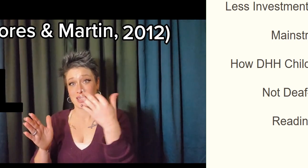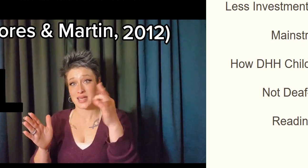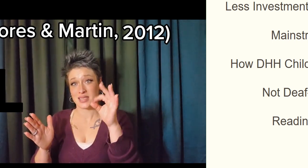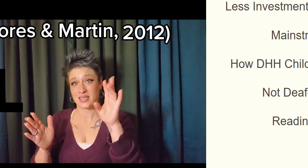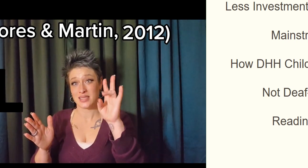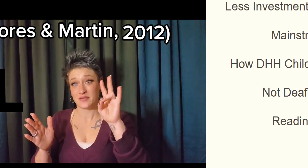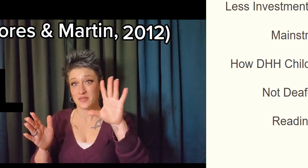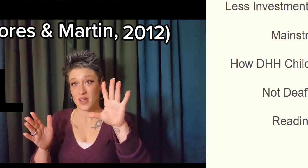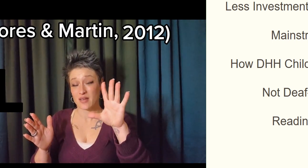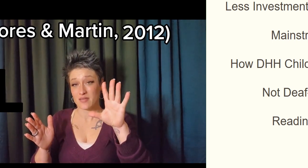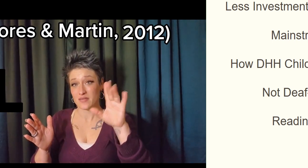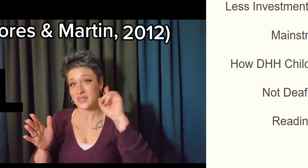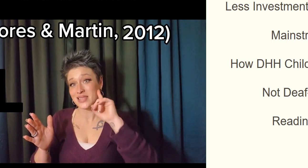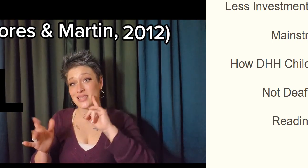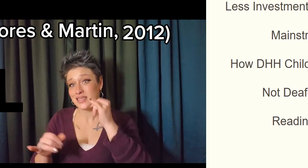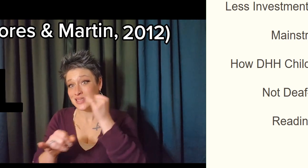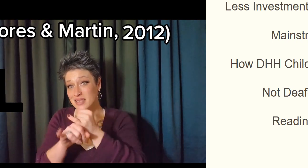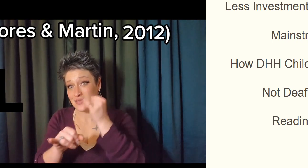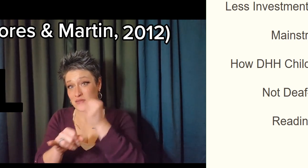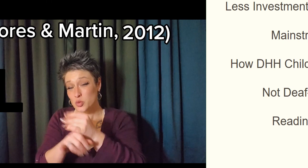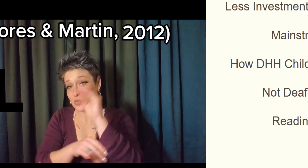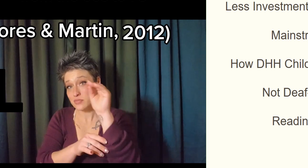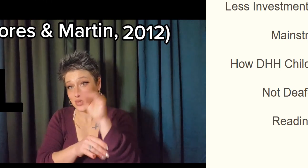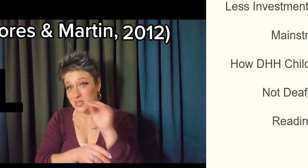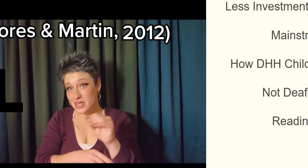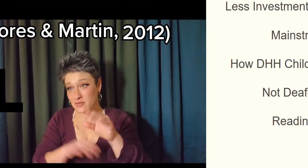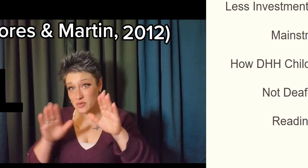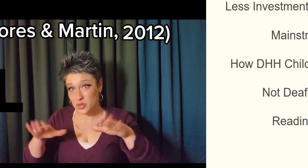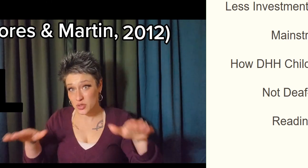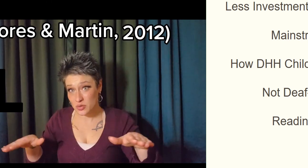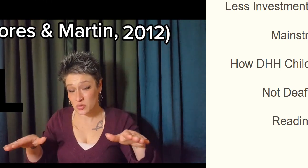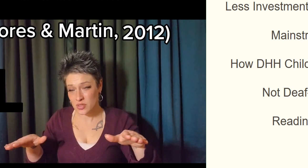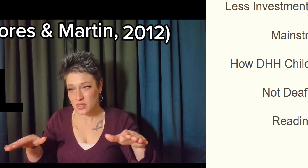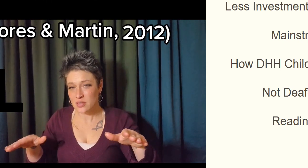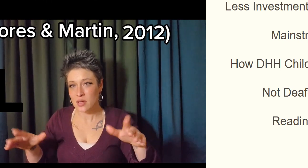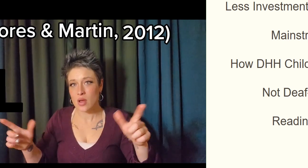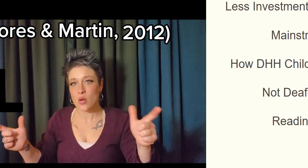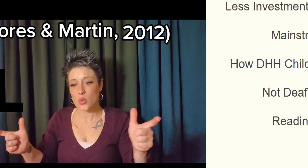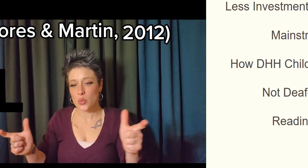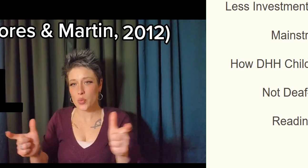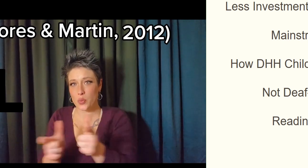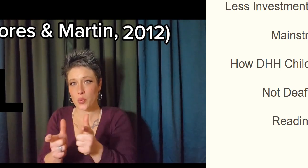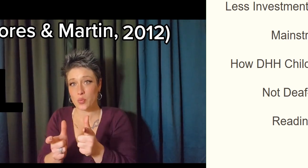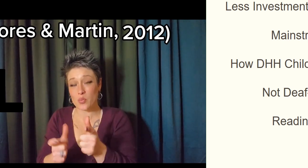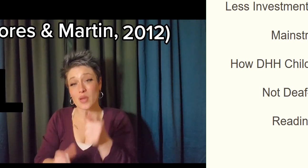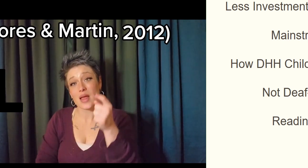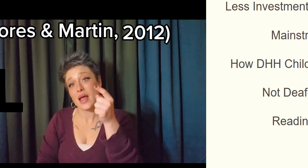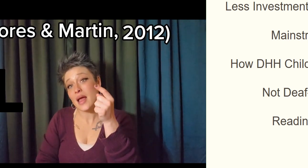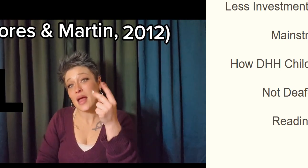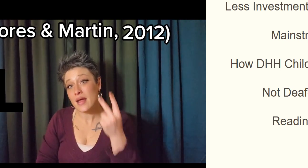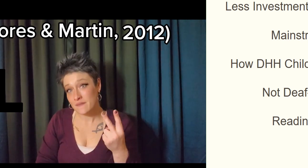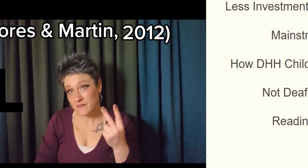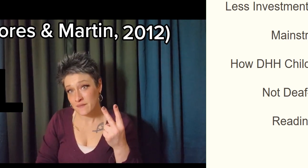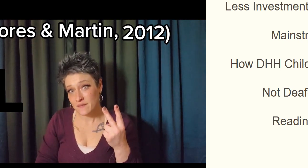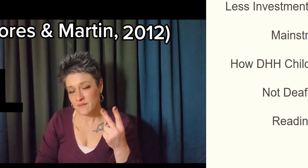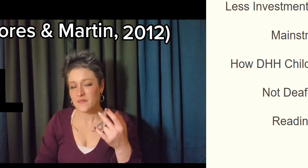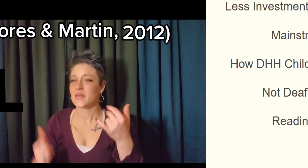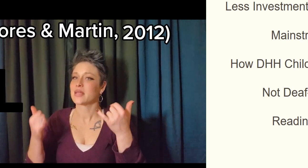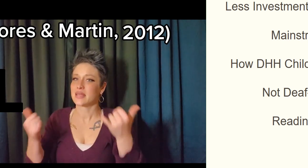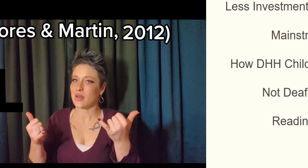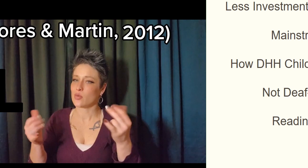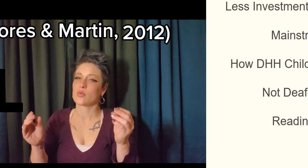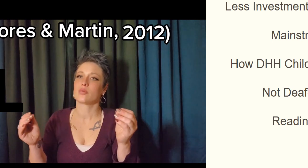students from the 60s to 75 were